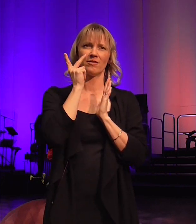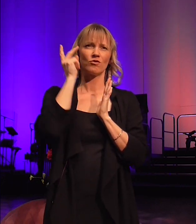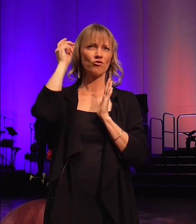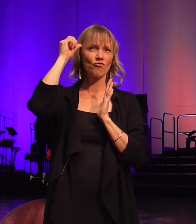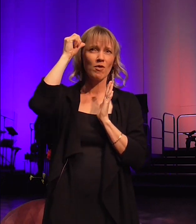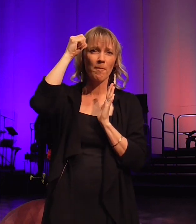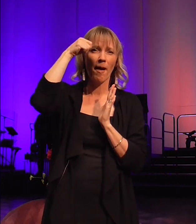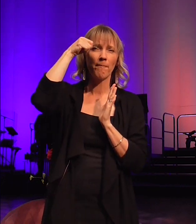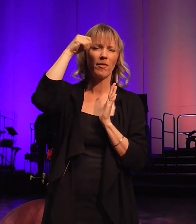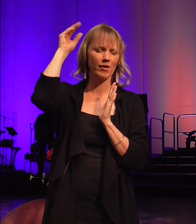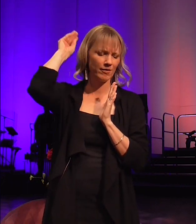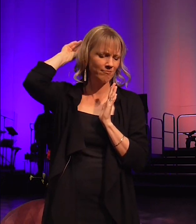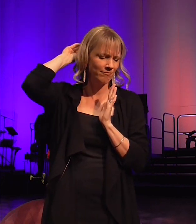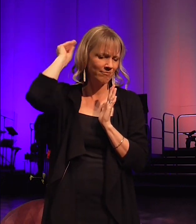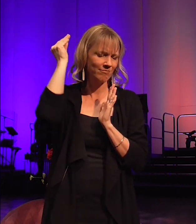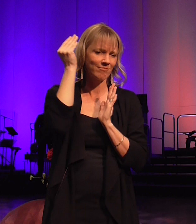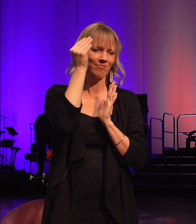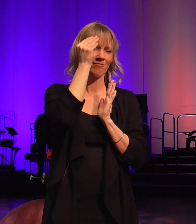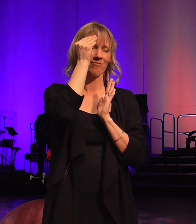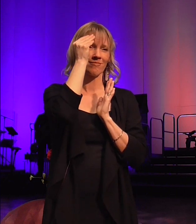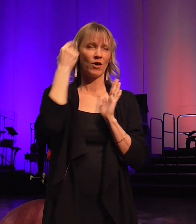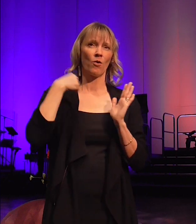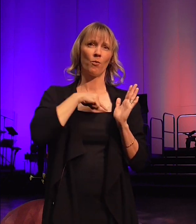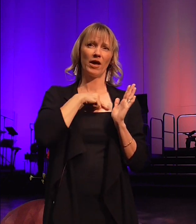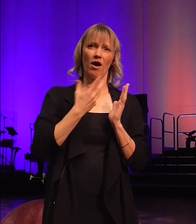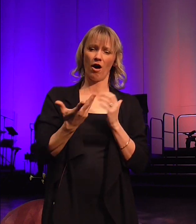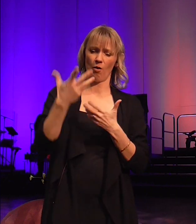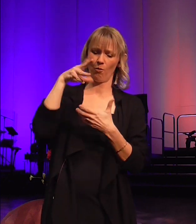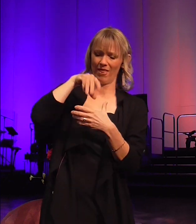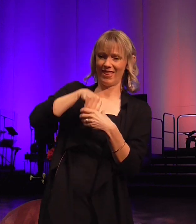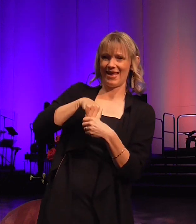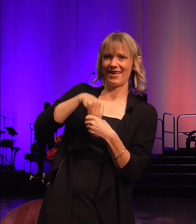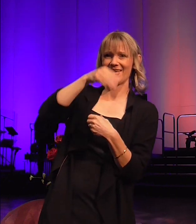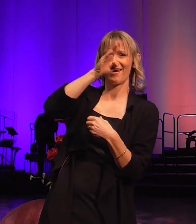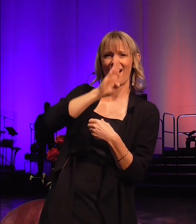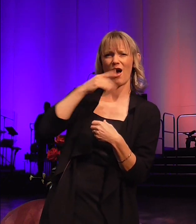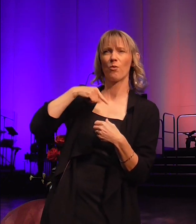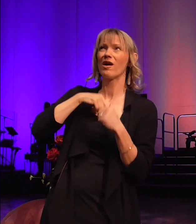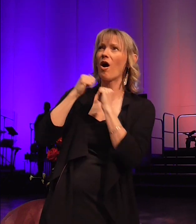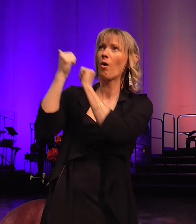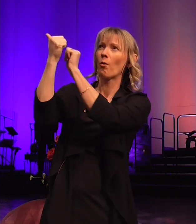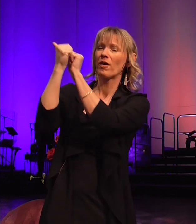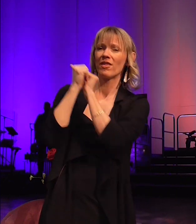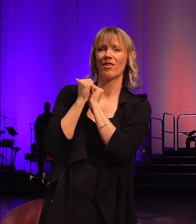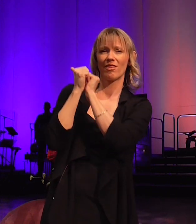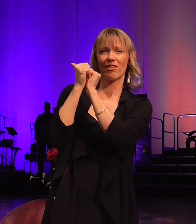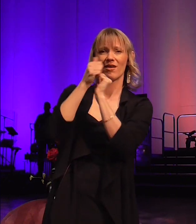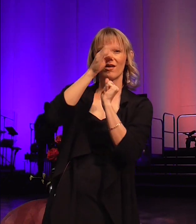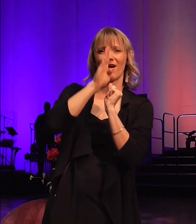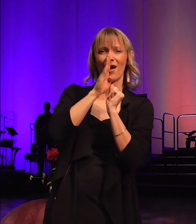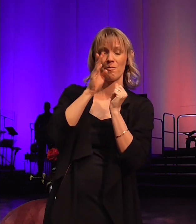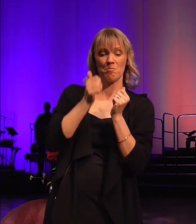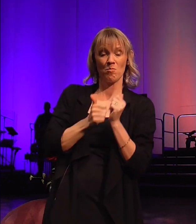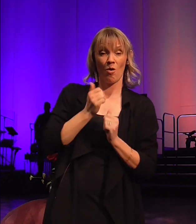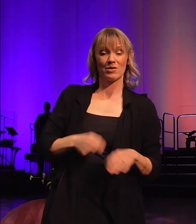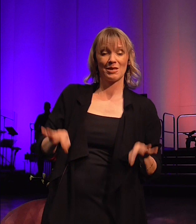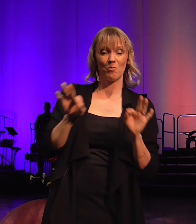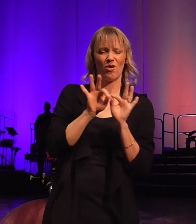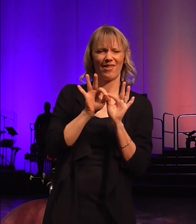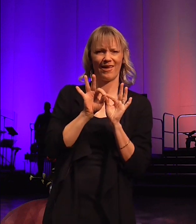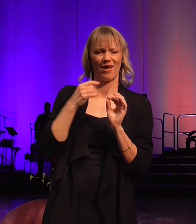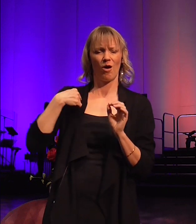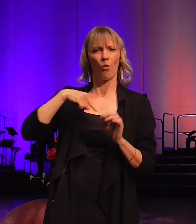that we are in God, that we are with God, but most importantly, that we are of God.